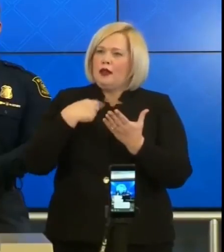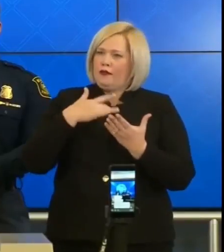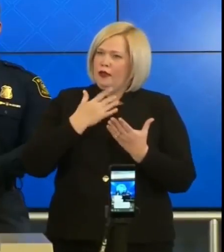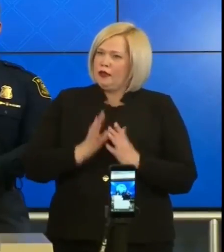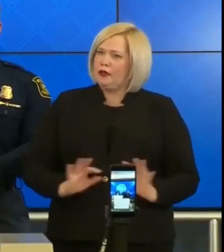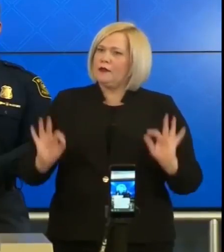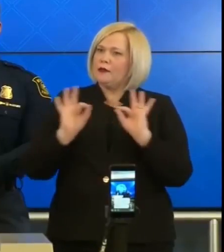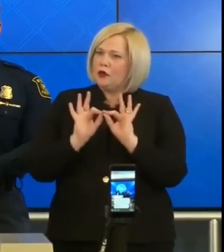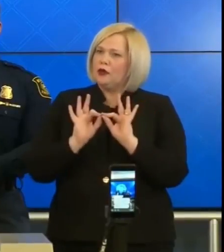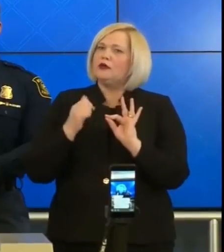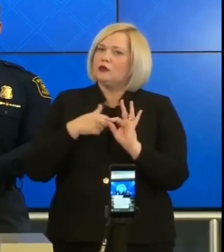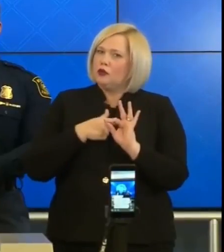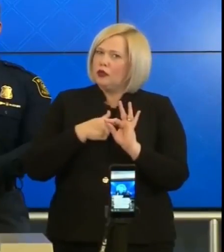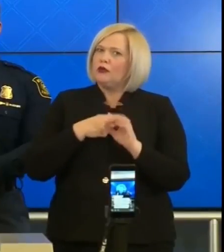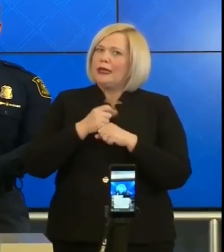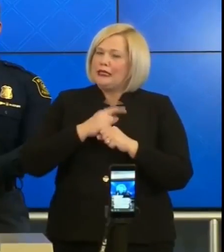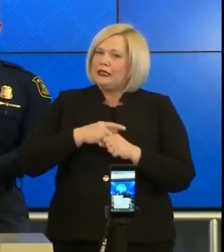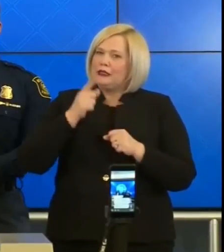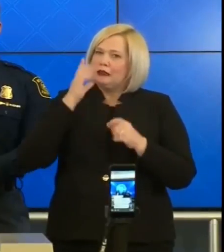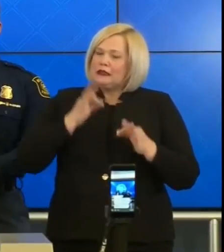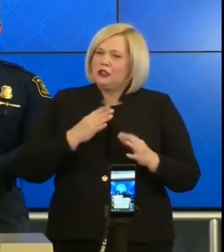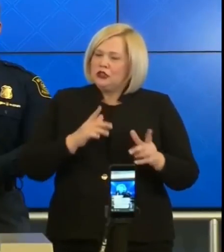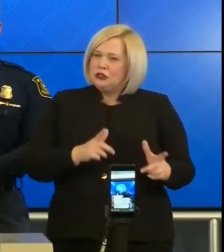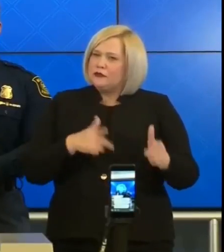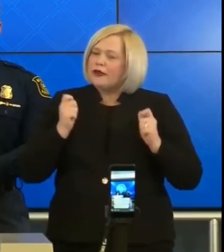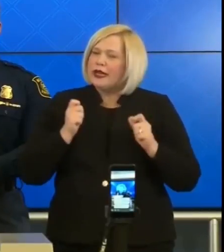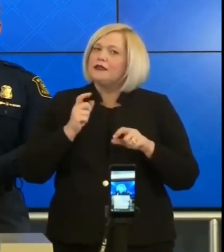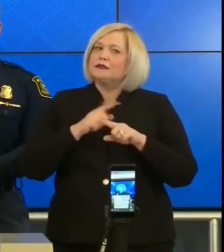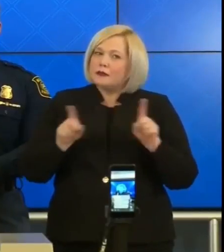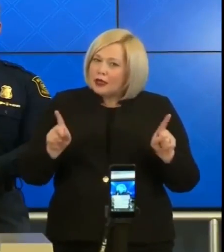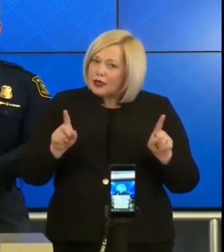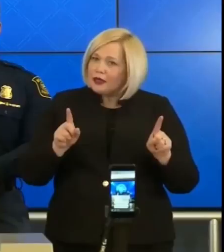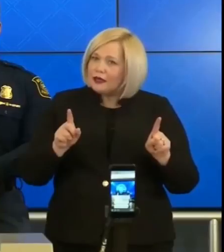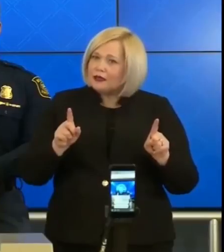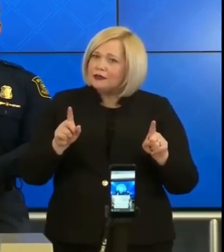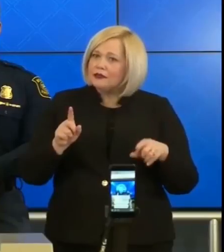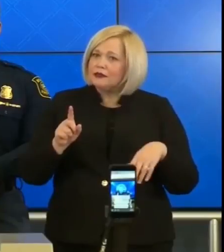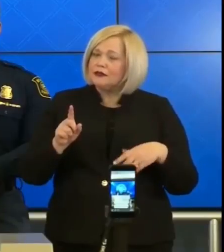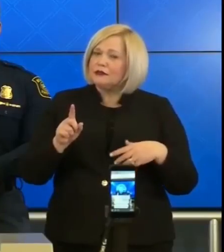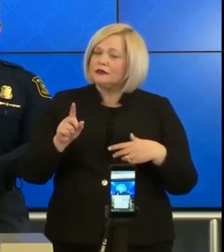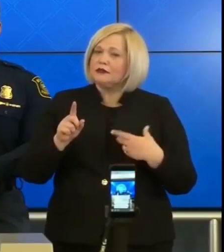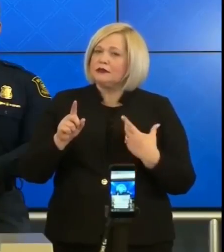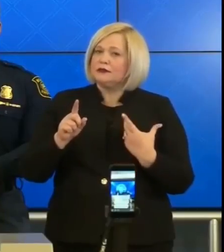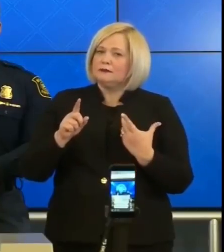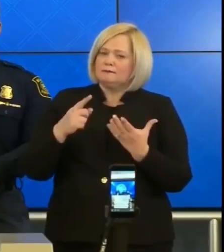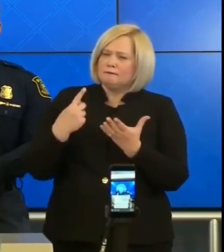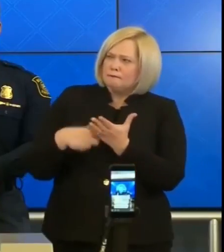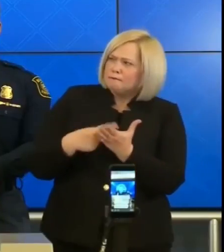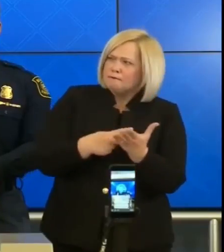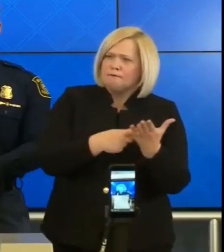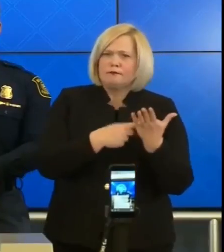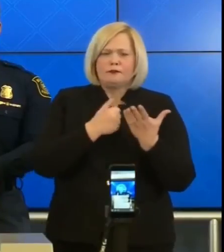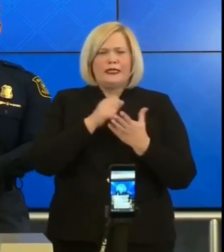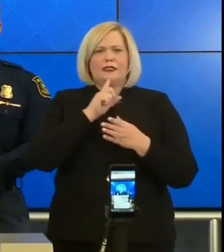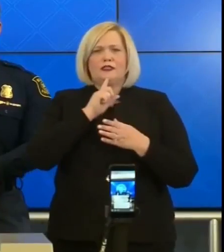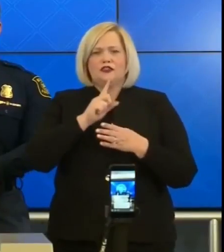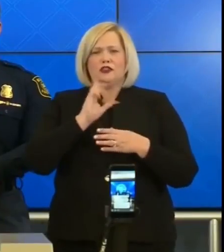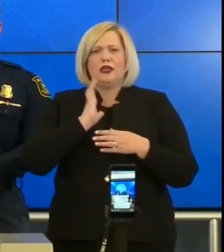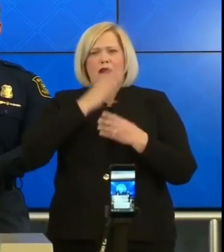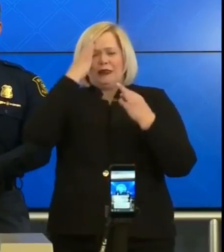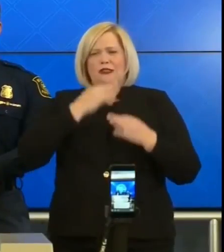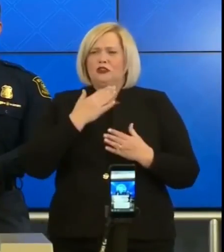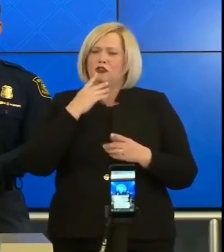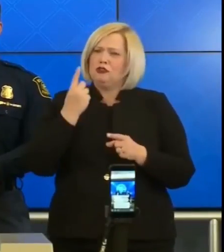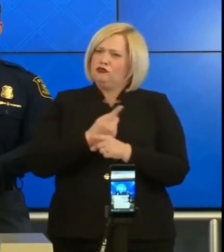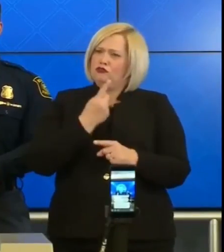are moving quickly, but also doing it with real robust debates so we're making informed decisions.